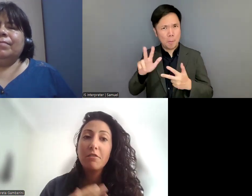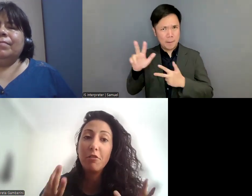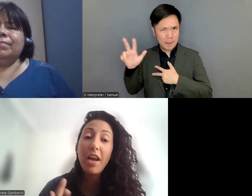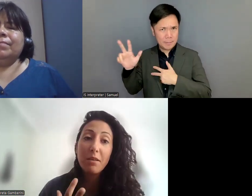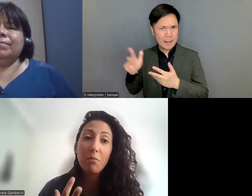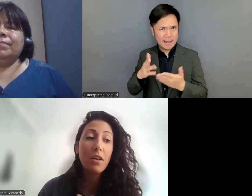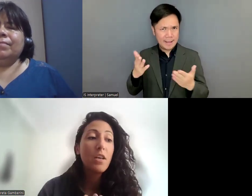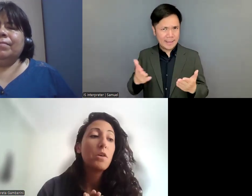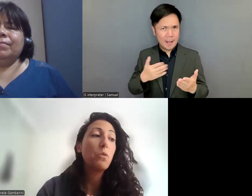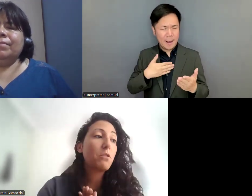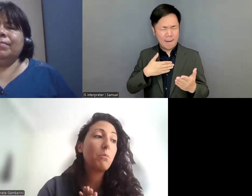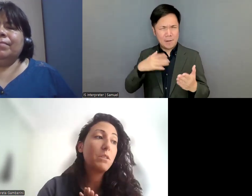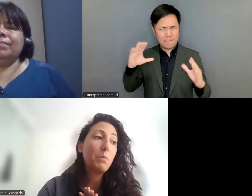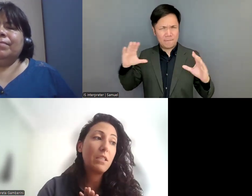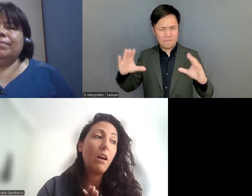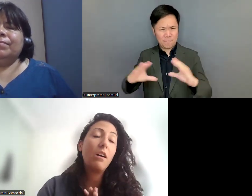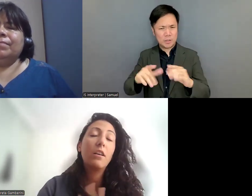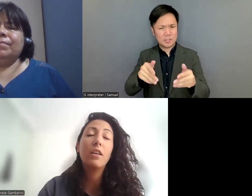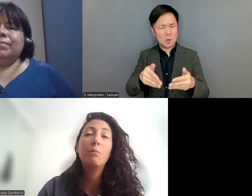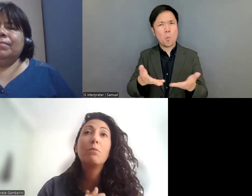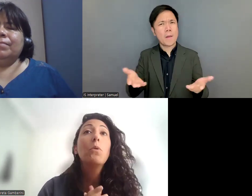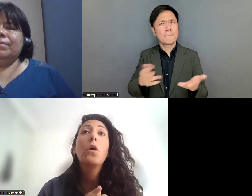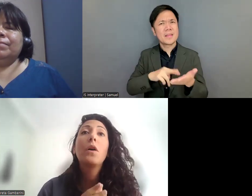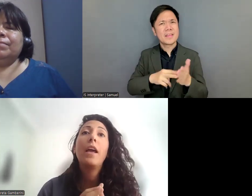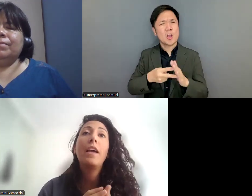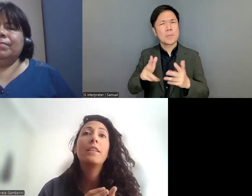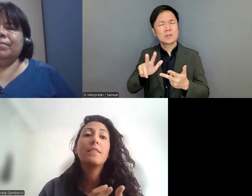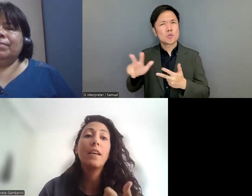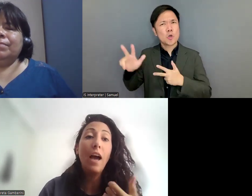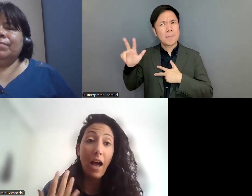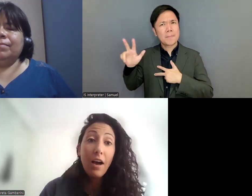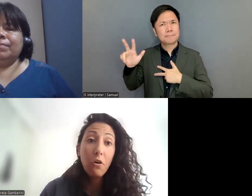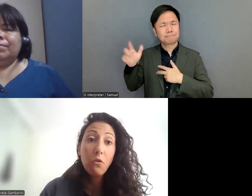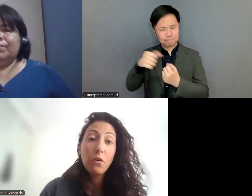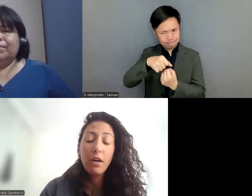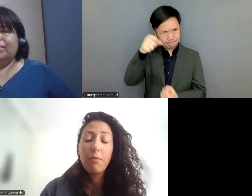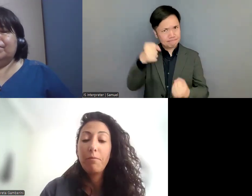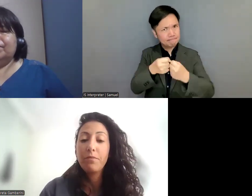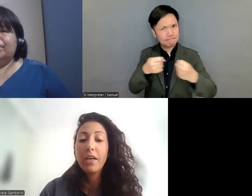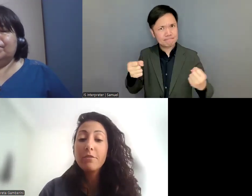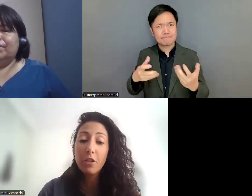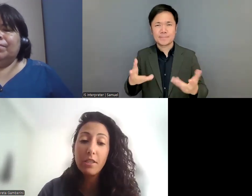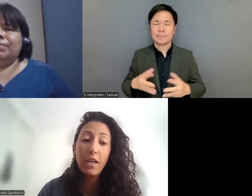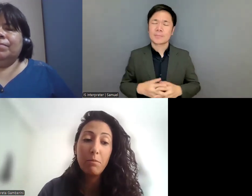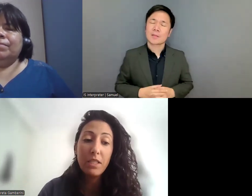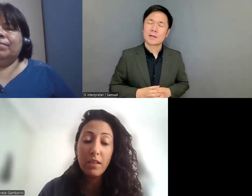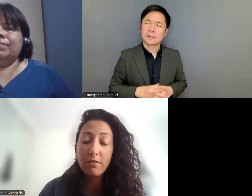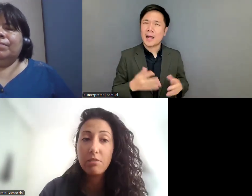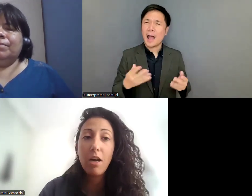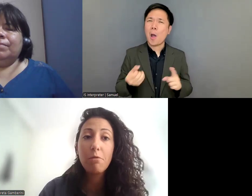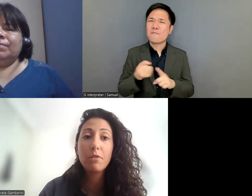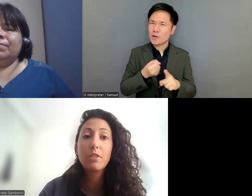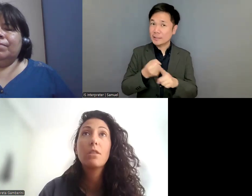and frame what commitments are a bit more and how advocacy can be